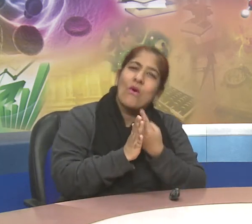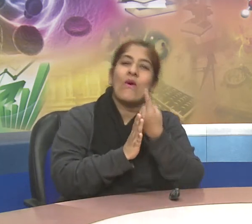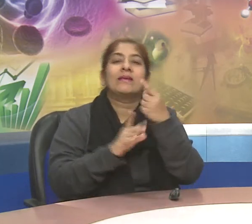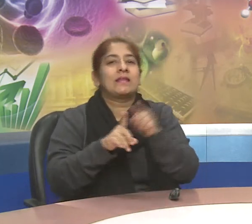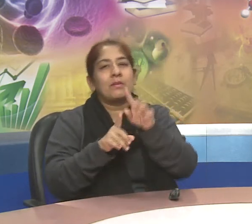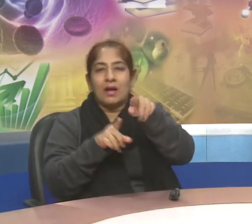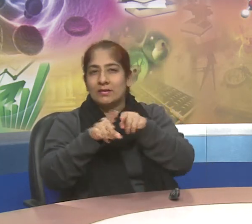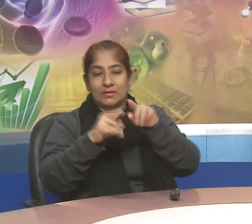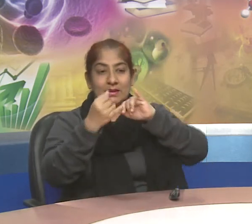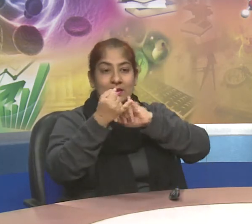Growth.